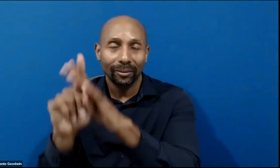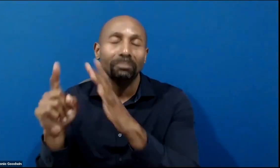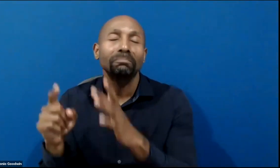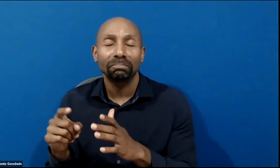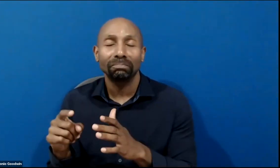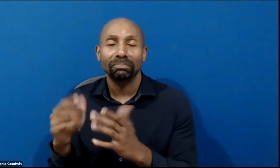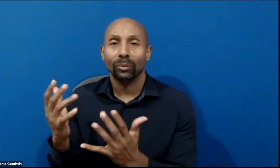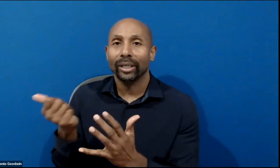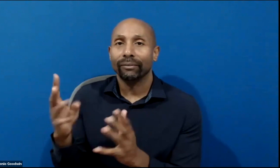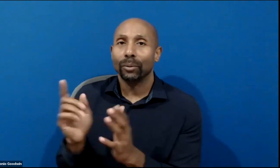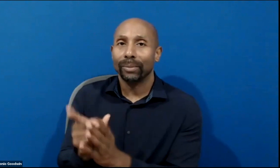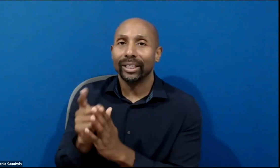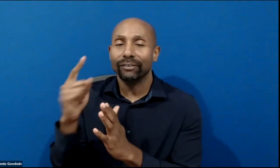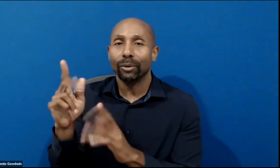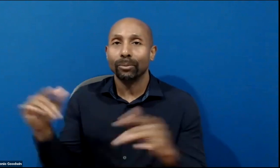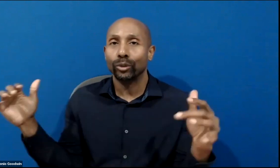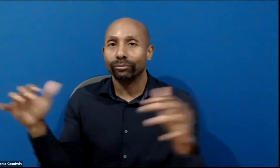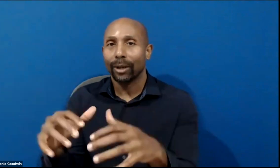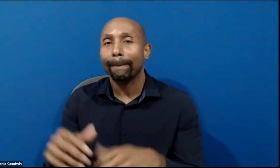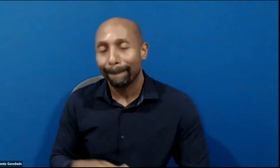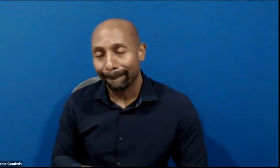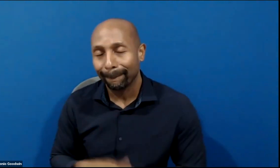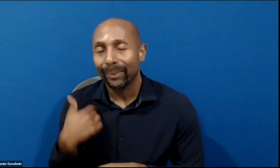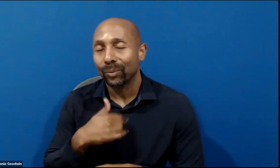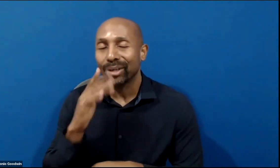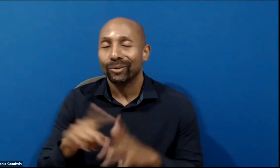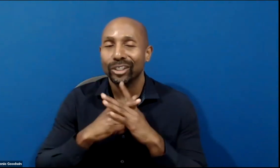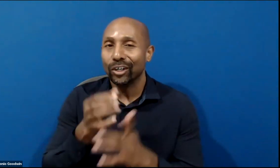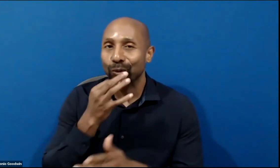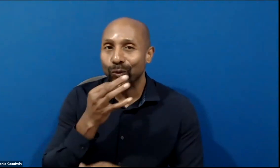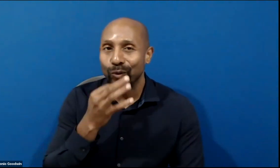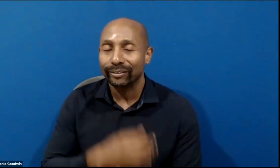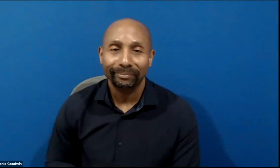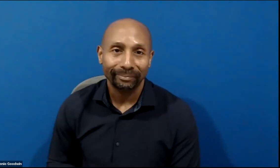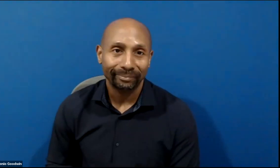gather, and we'll get started shortly.